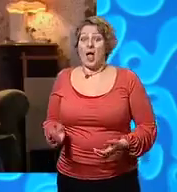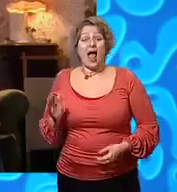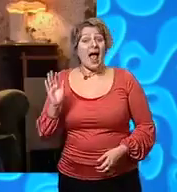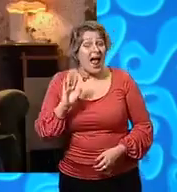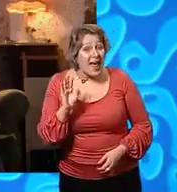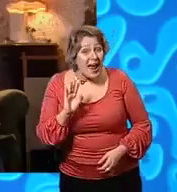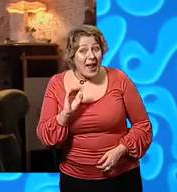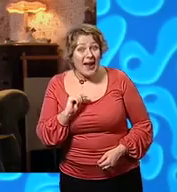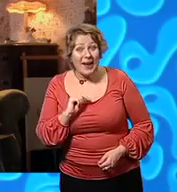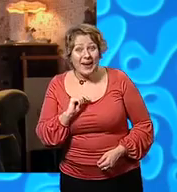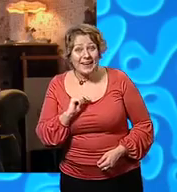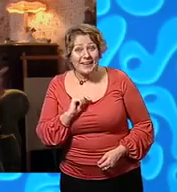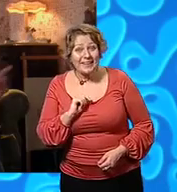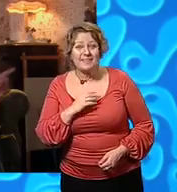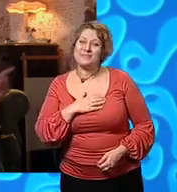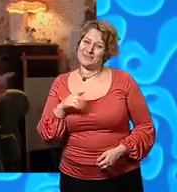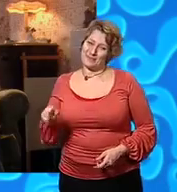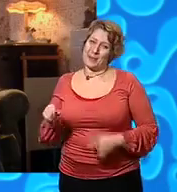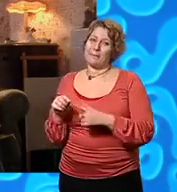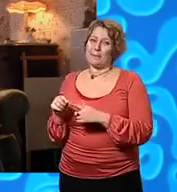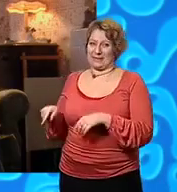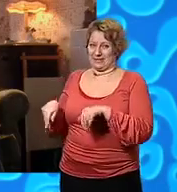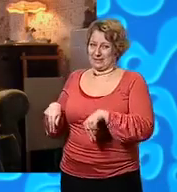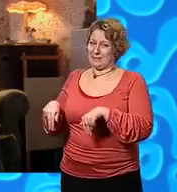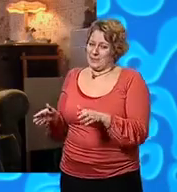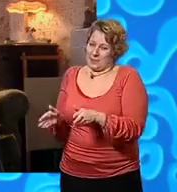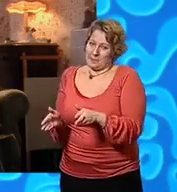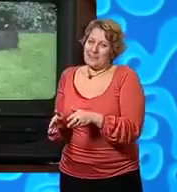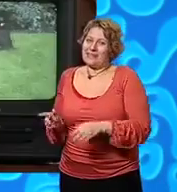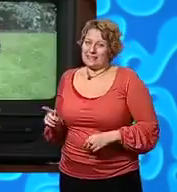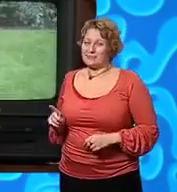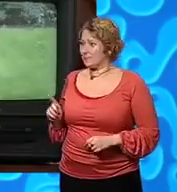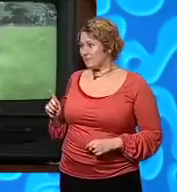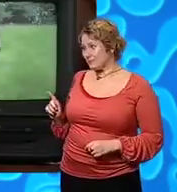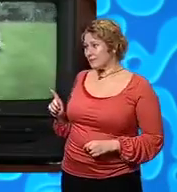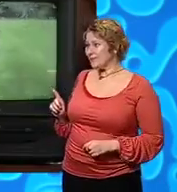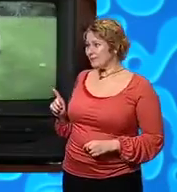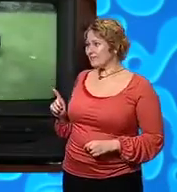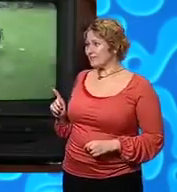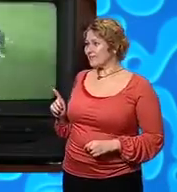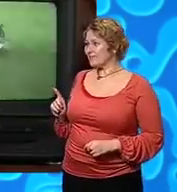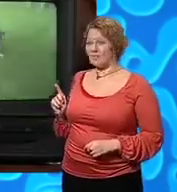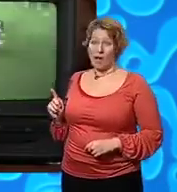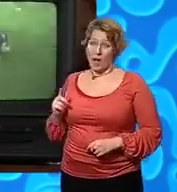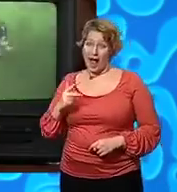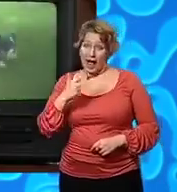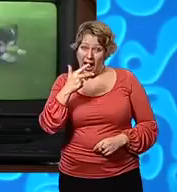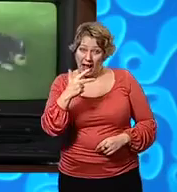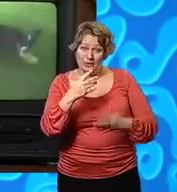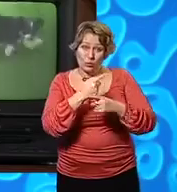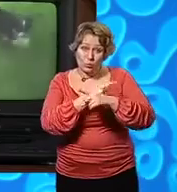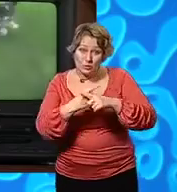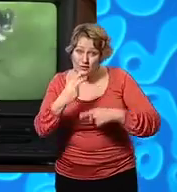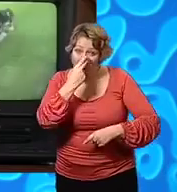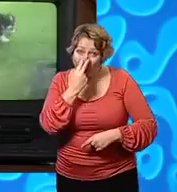Hello, my dears. That's Pippin when she was a puppy. She was only 8 weeks